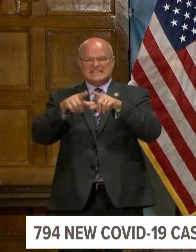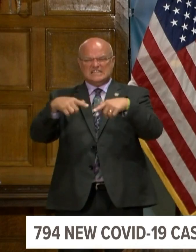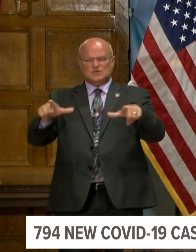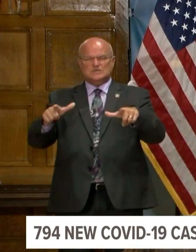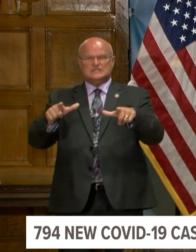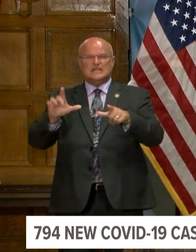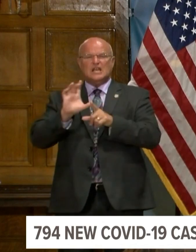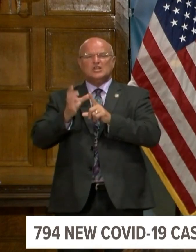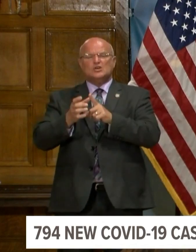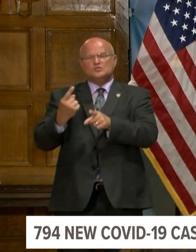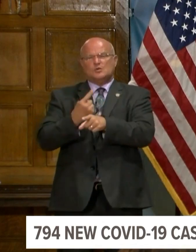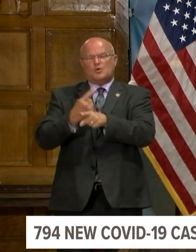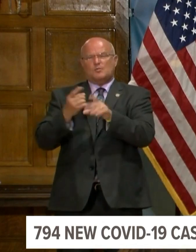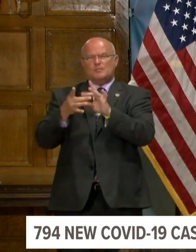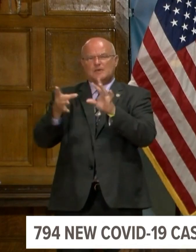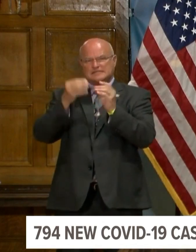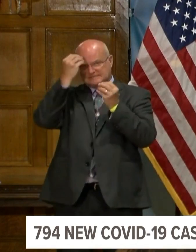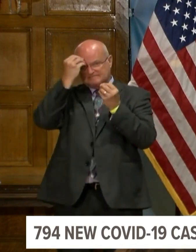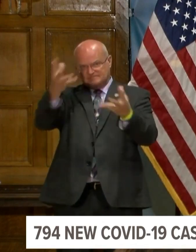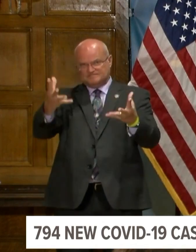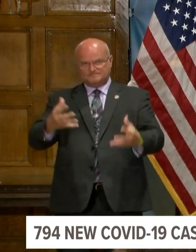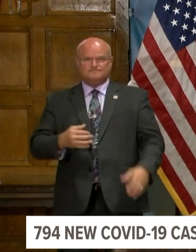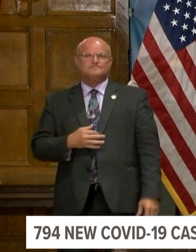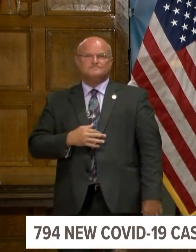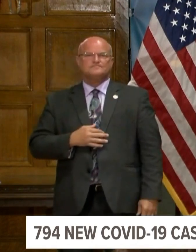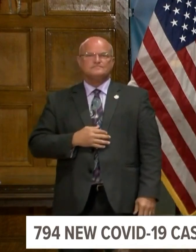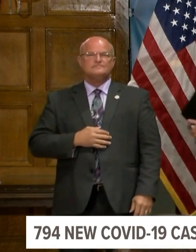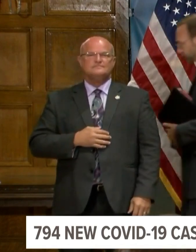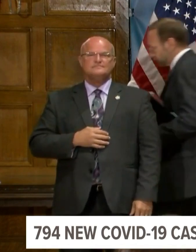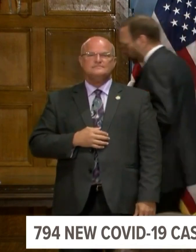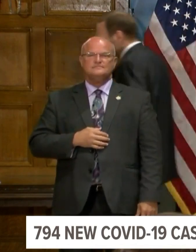linguistically and culturally appropriate messaging.